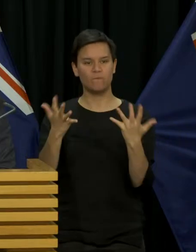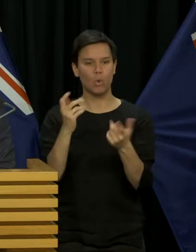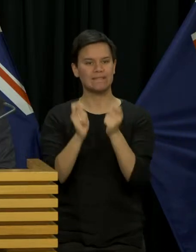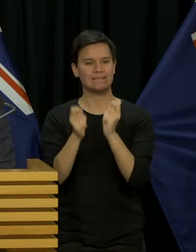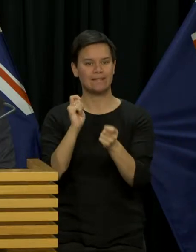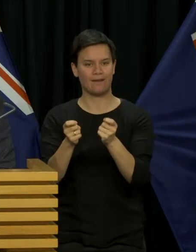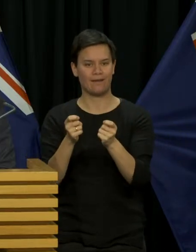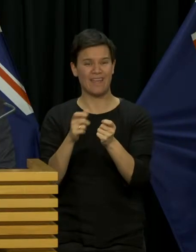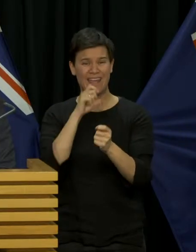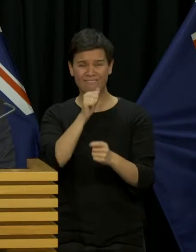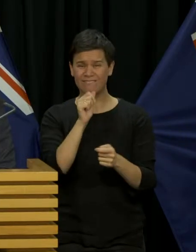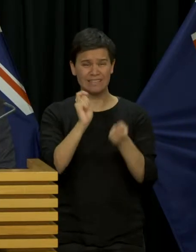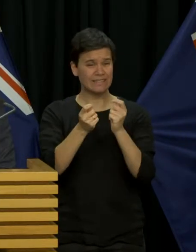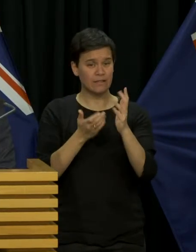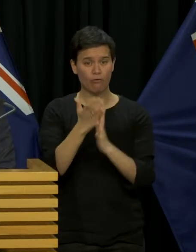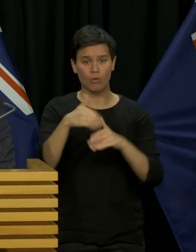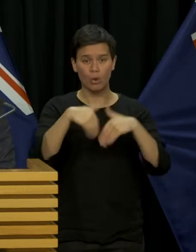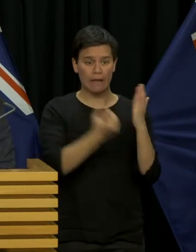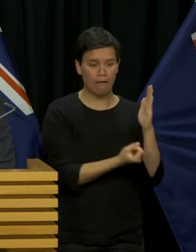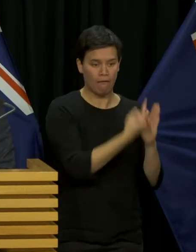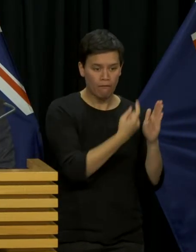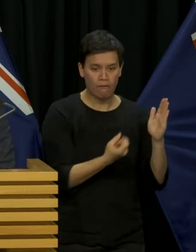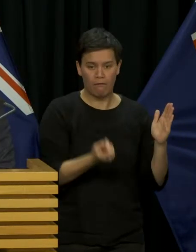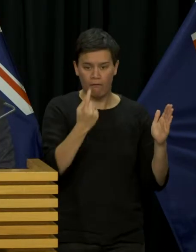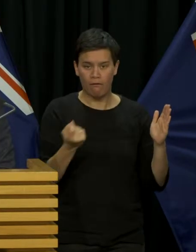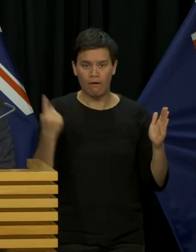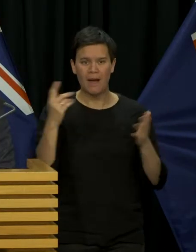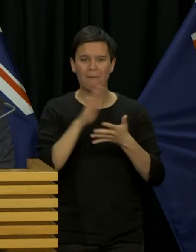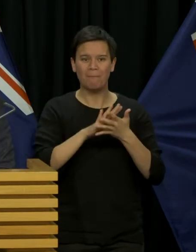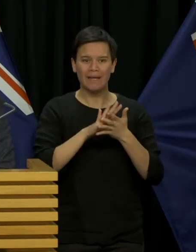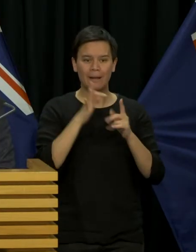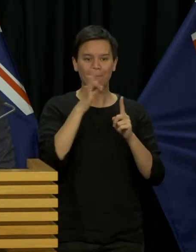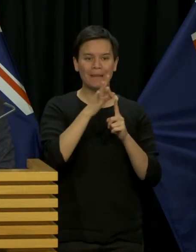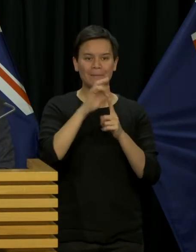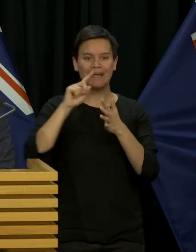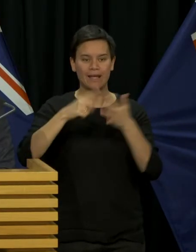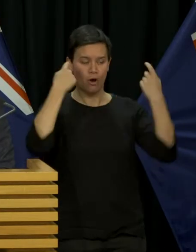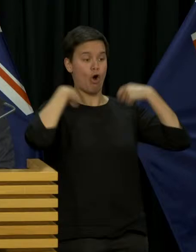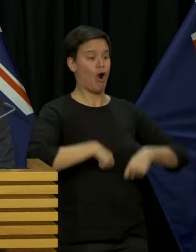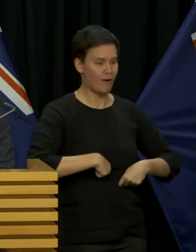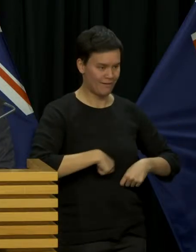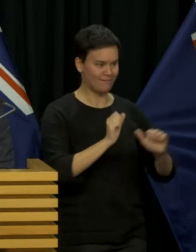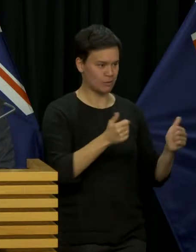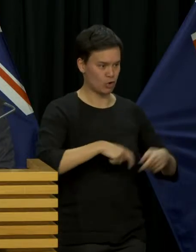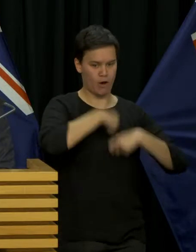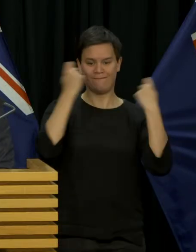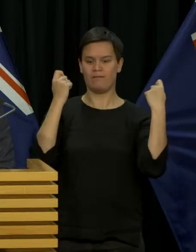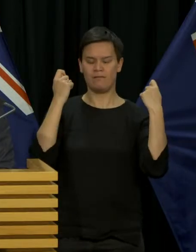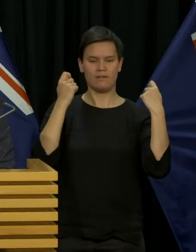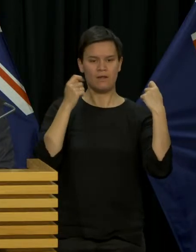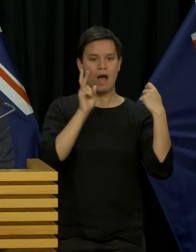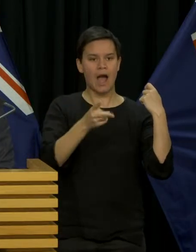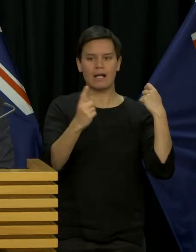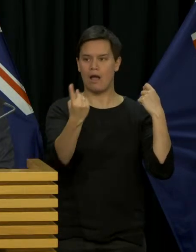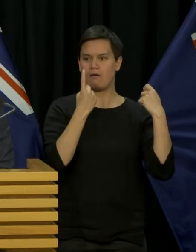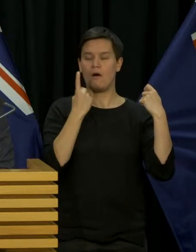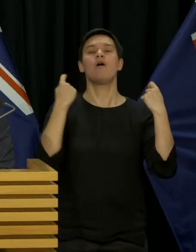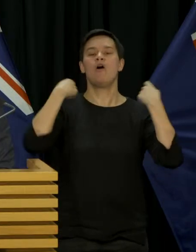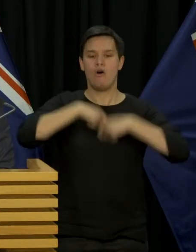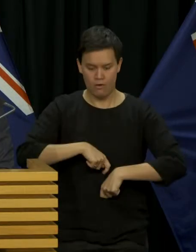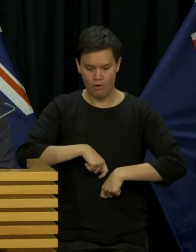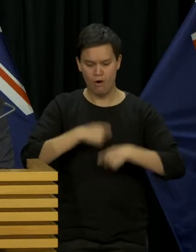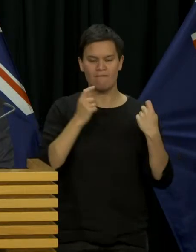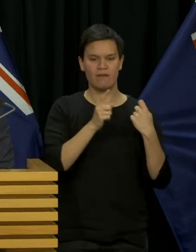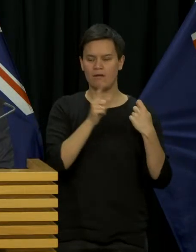practices, because the issue of donning and taking off PPE during the day if they're testing people who come in